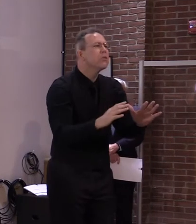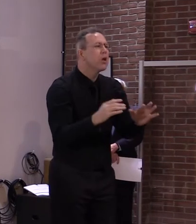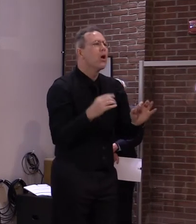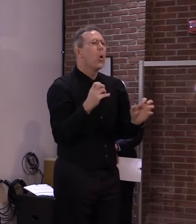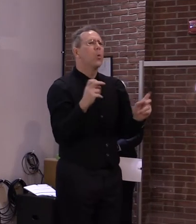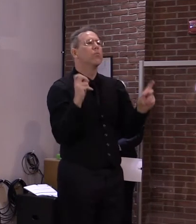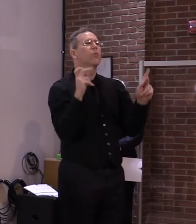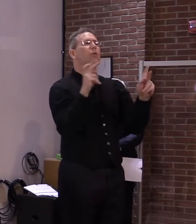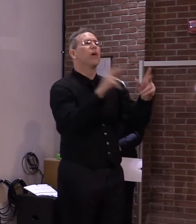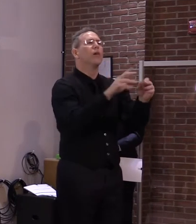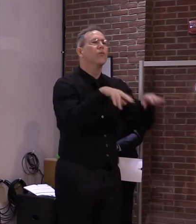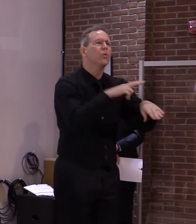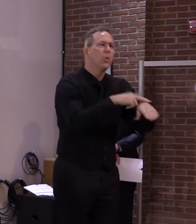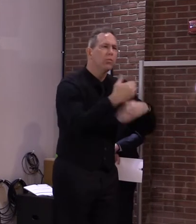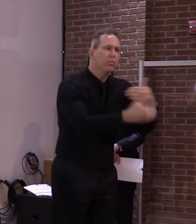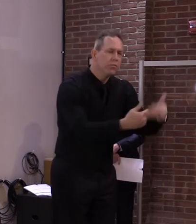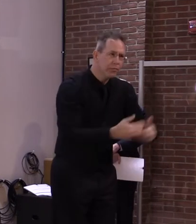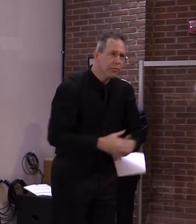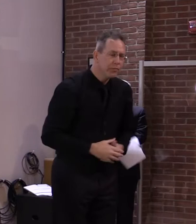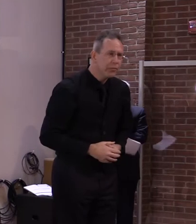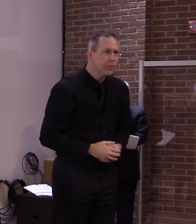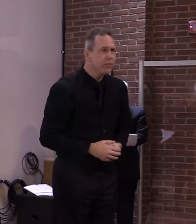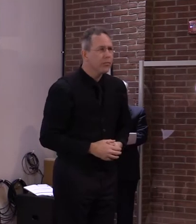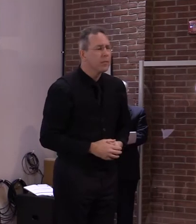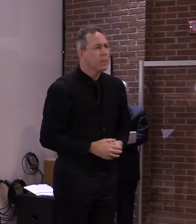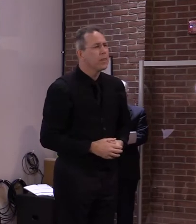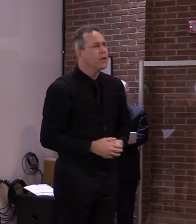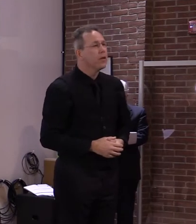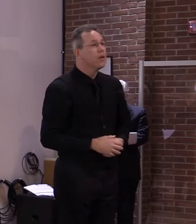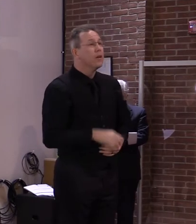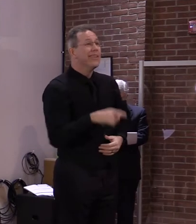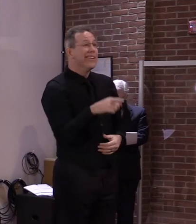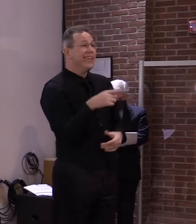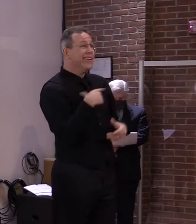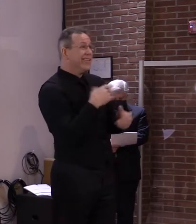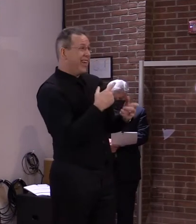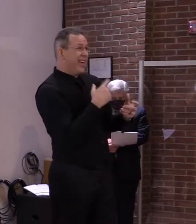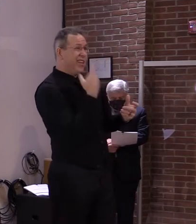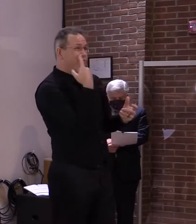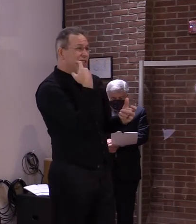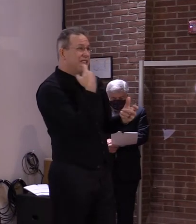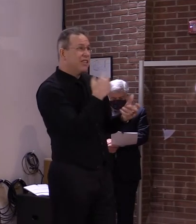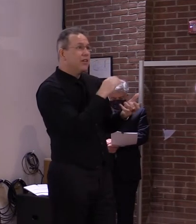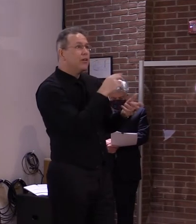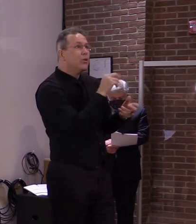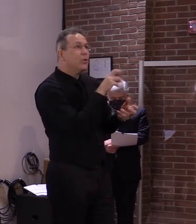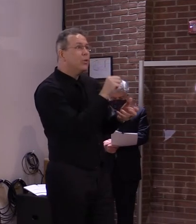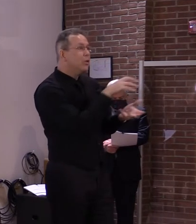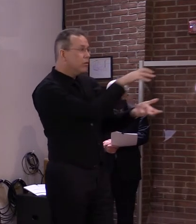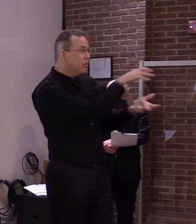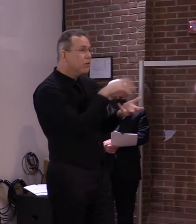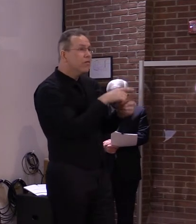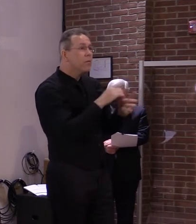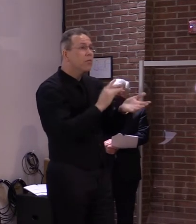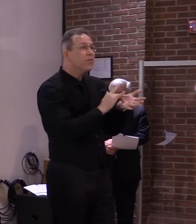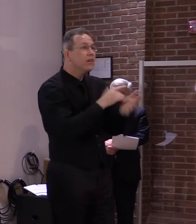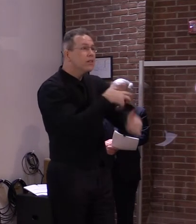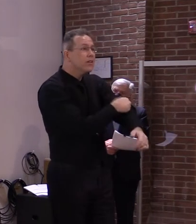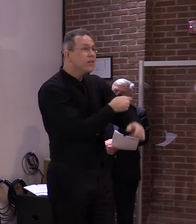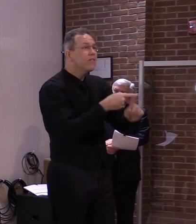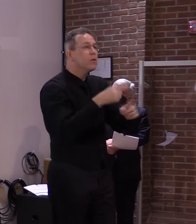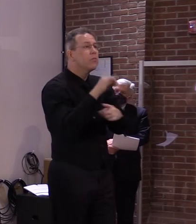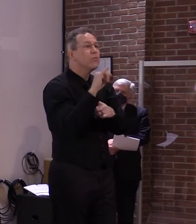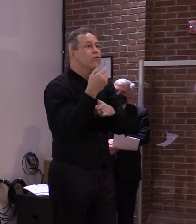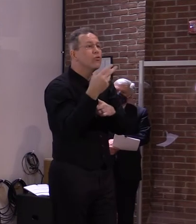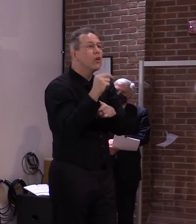the recent news that our supply will increase or over at least the next three weeks and johnson johnson